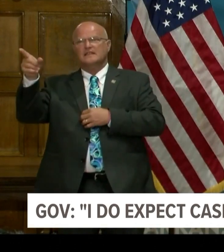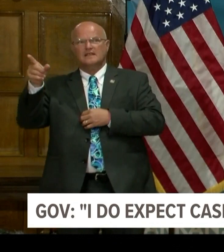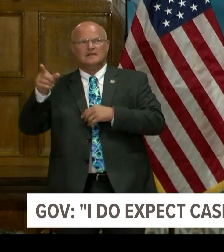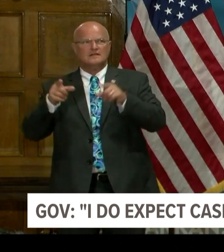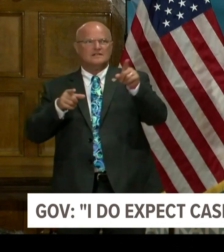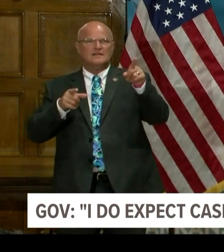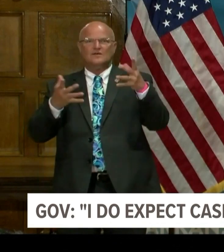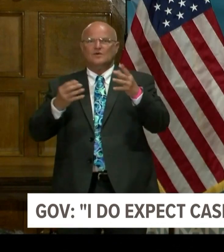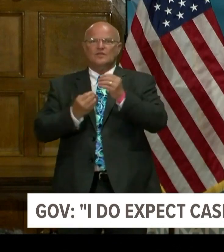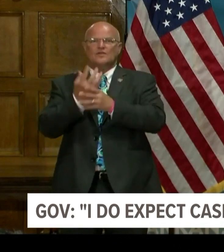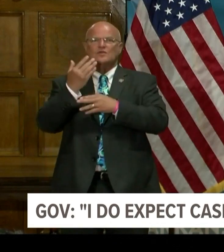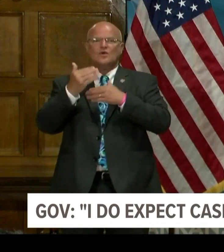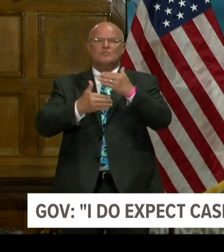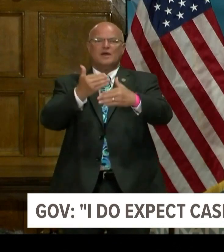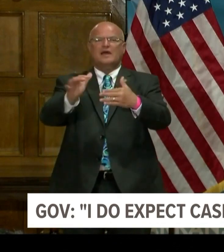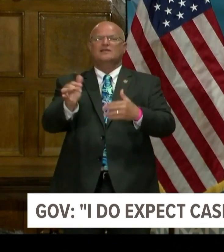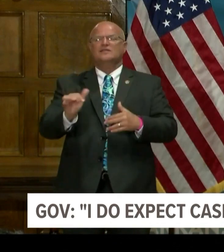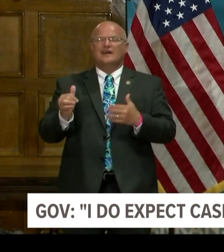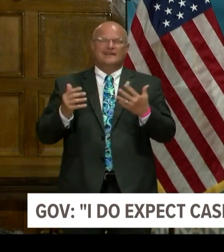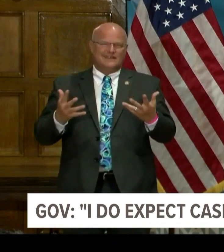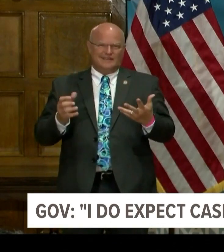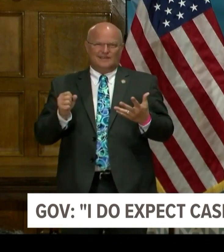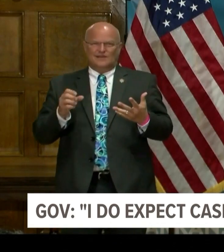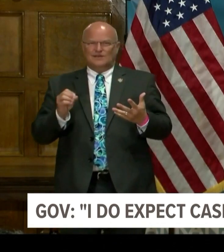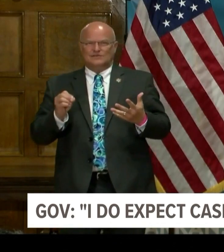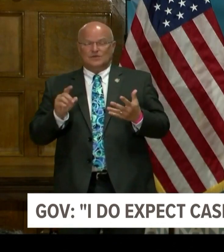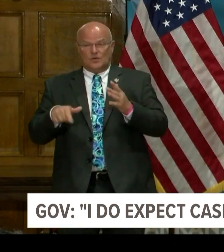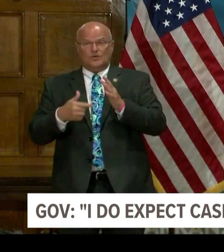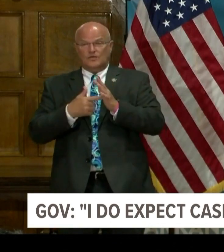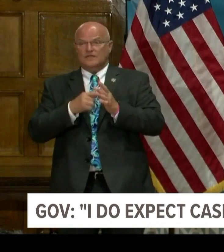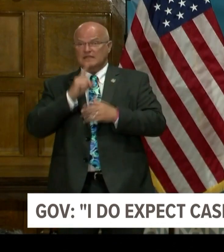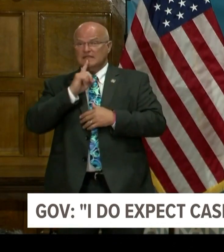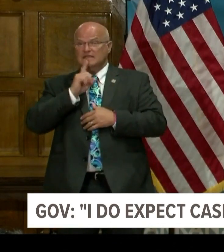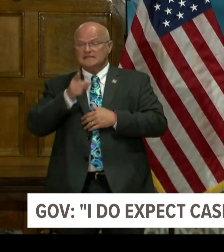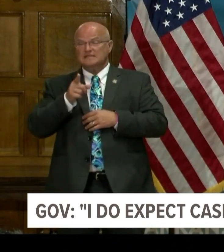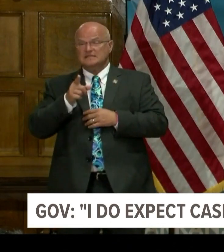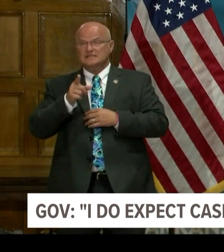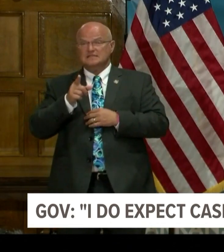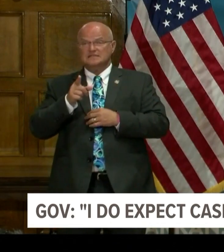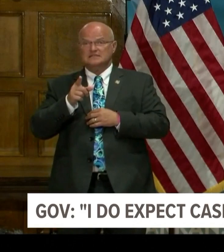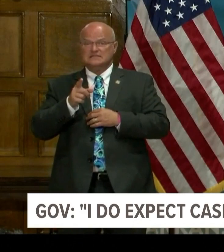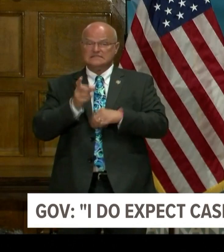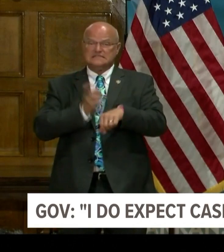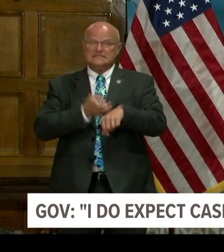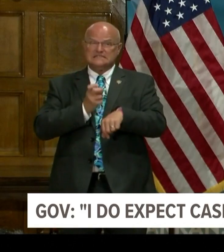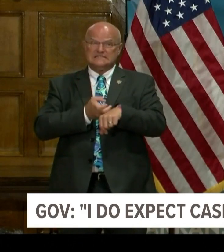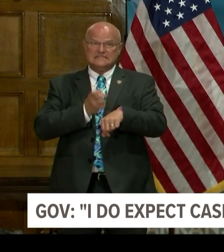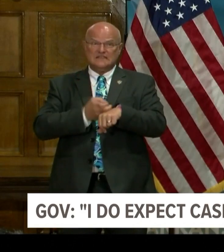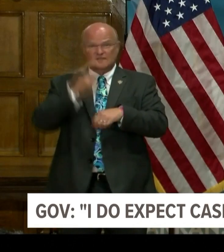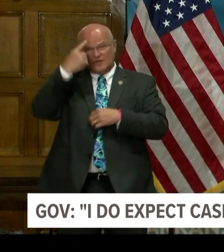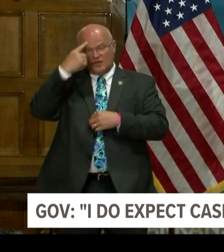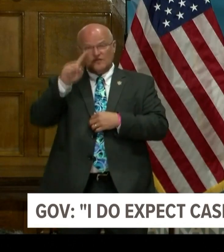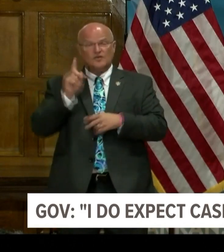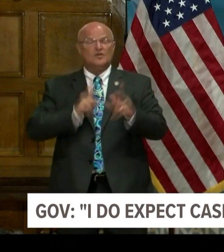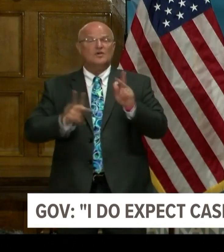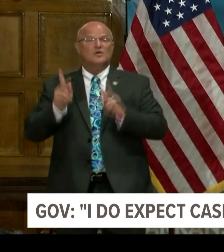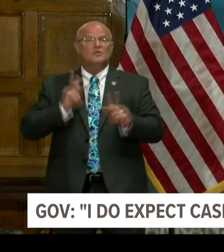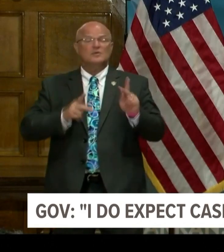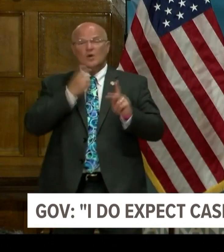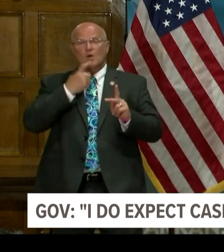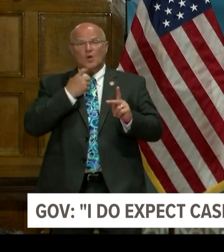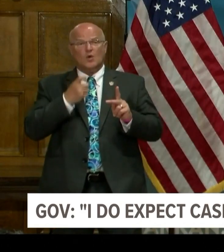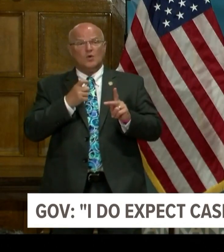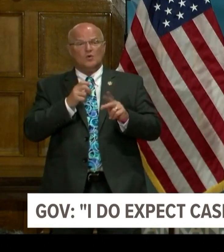there? What's the growth pattern like? And so this is difficult for everybody who